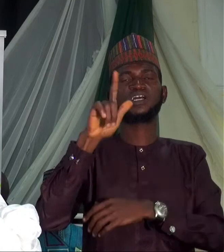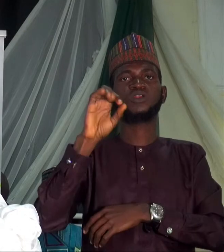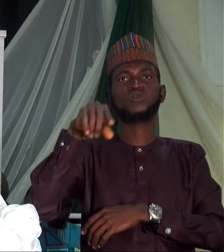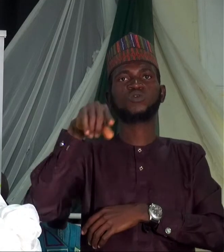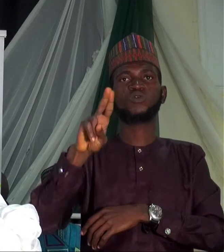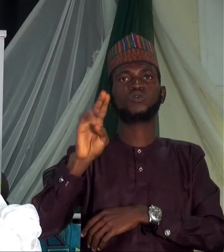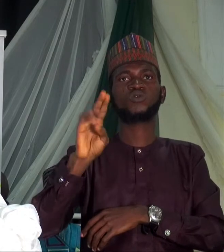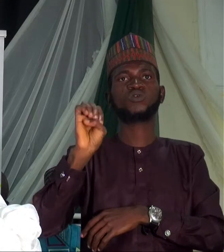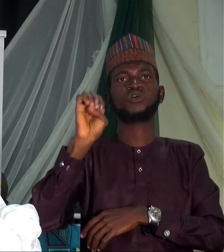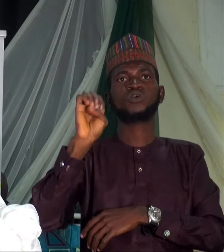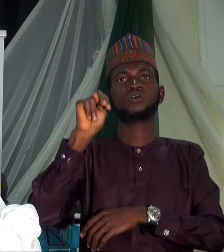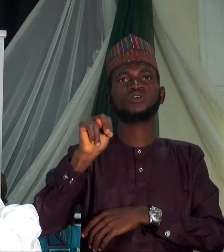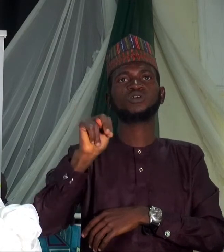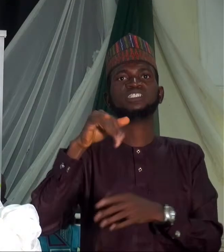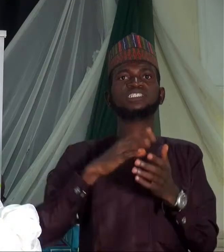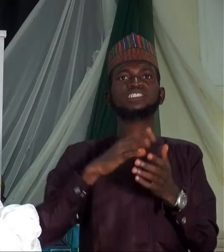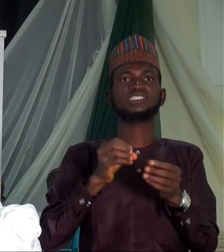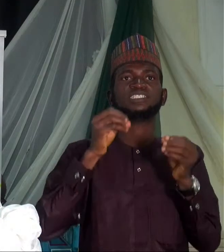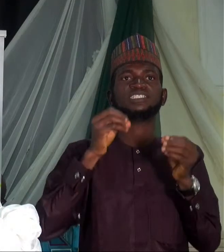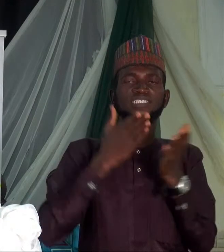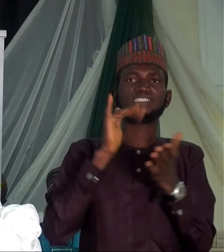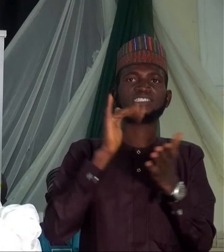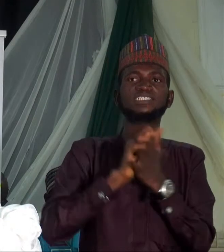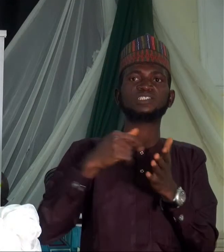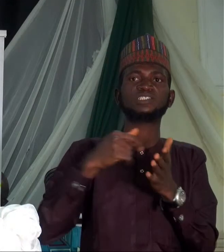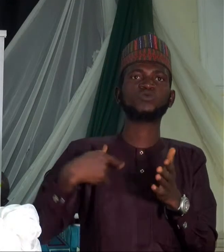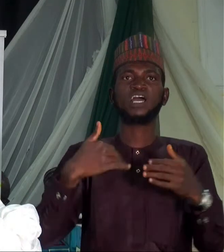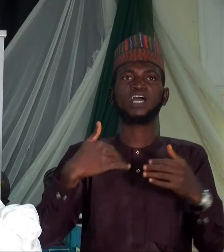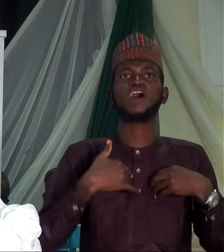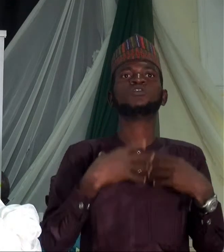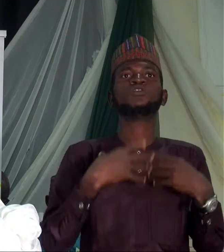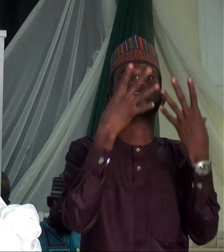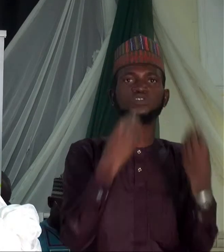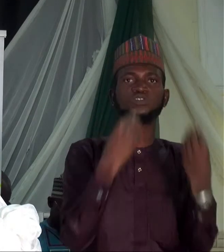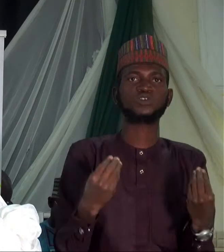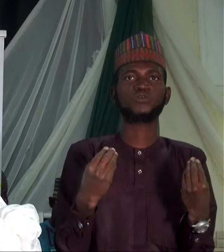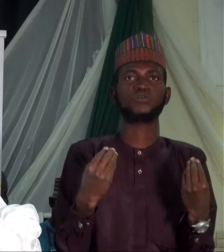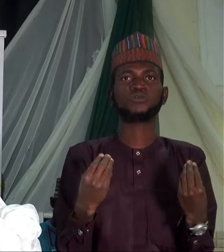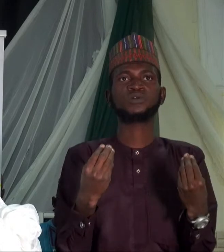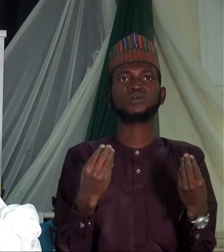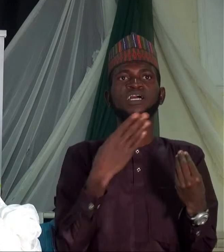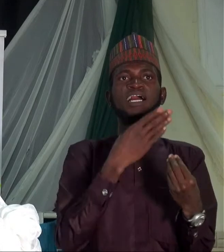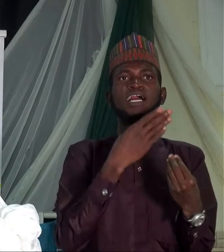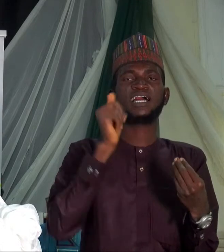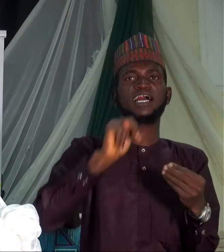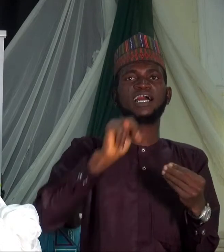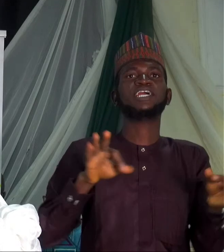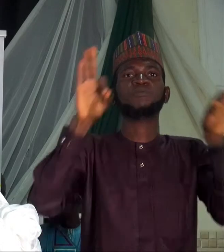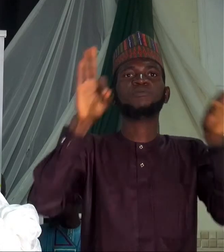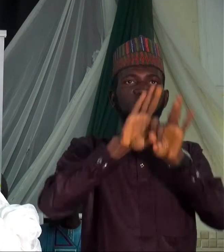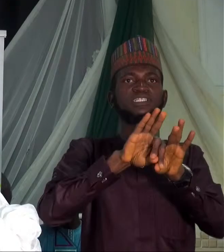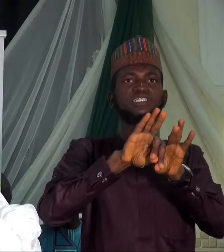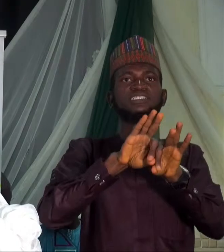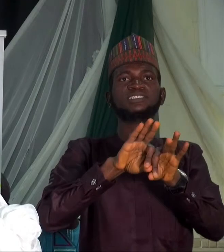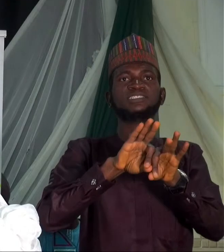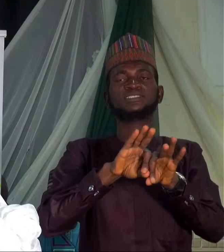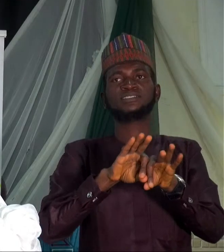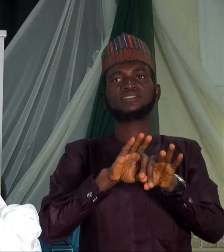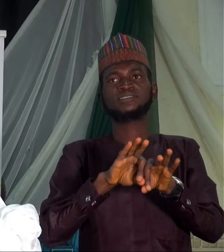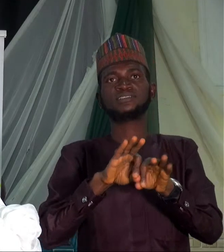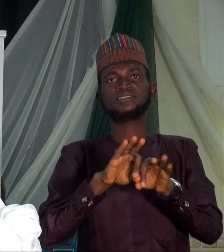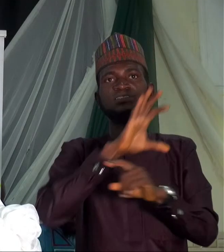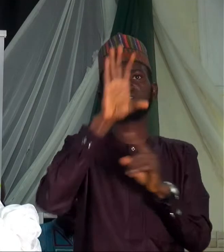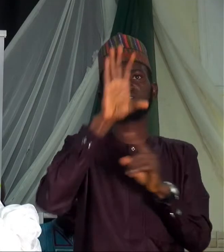this reality that we have had resolved to make an important case for forthright